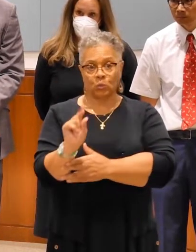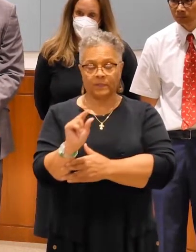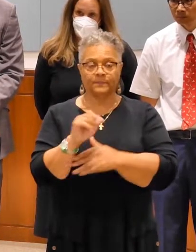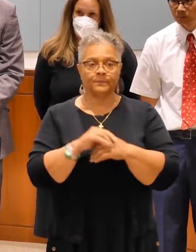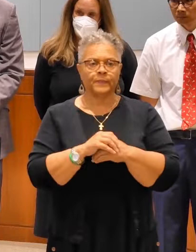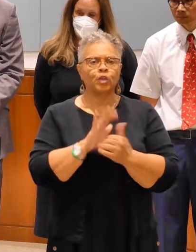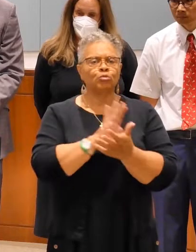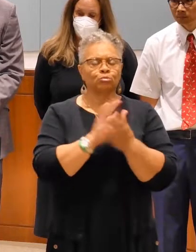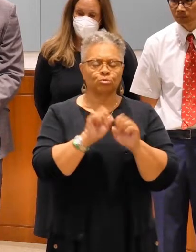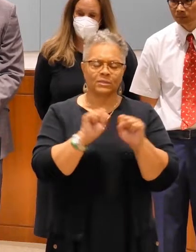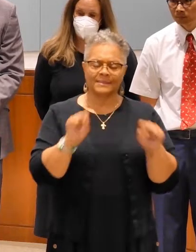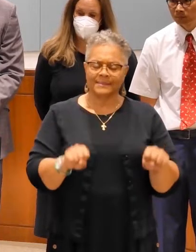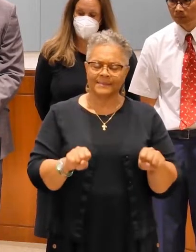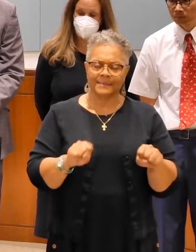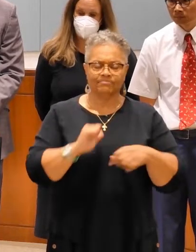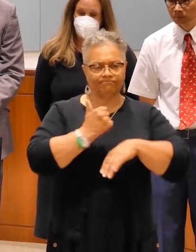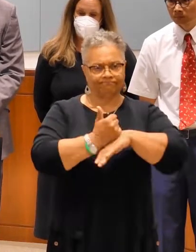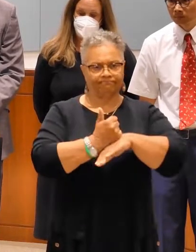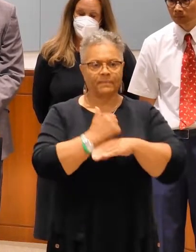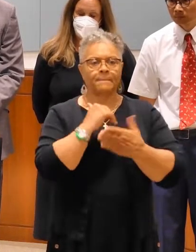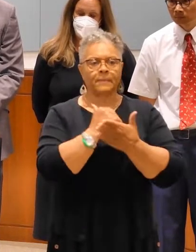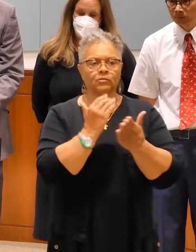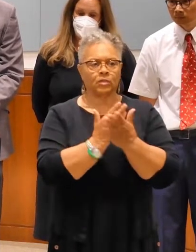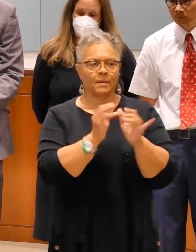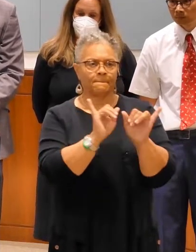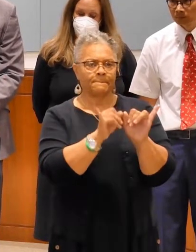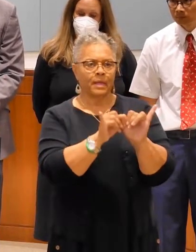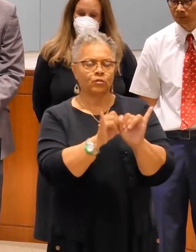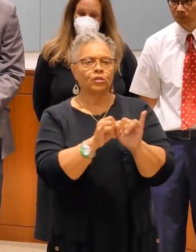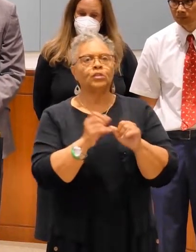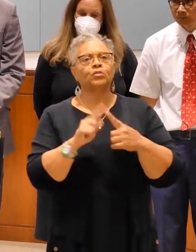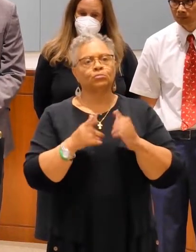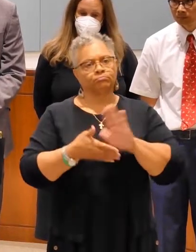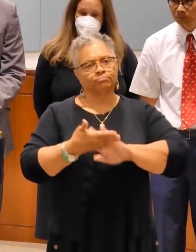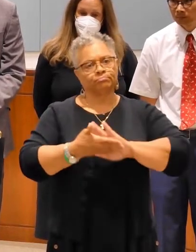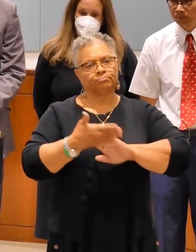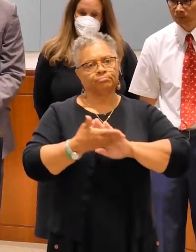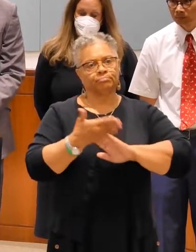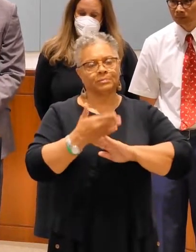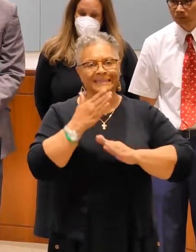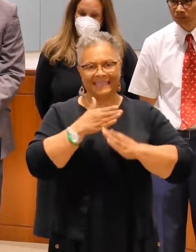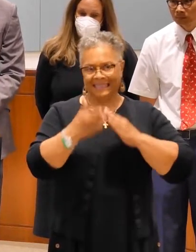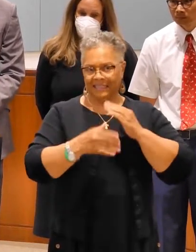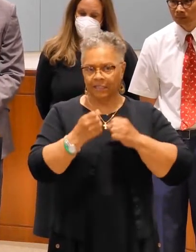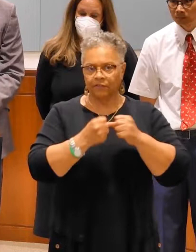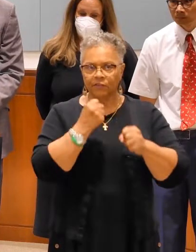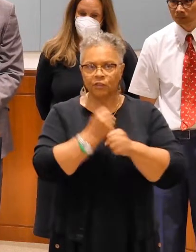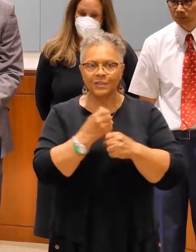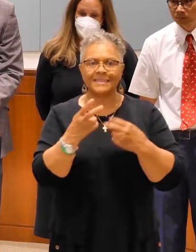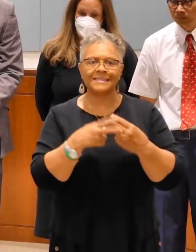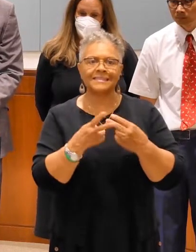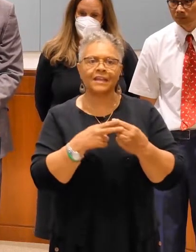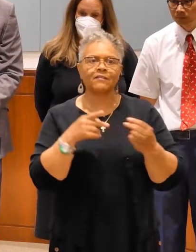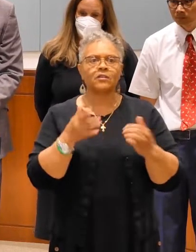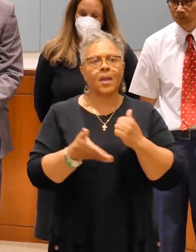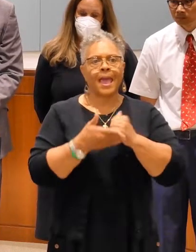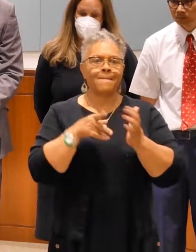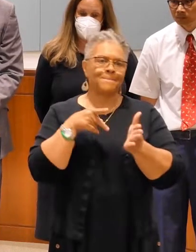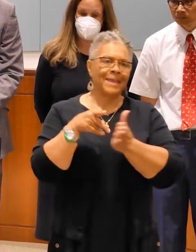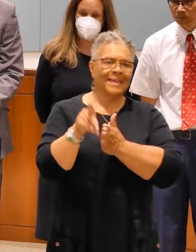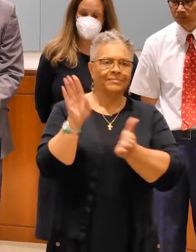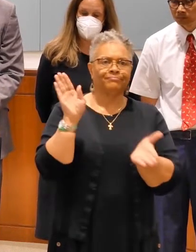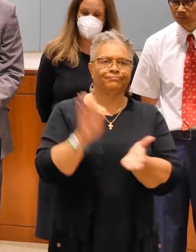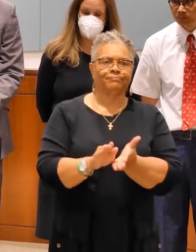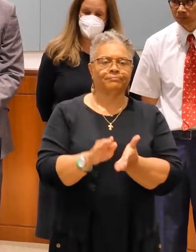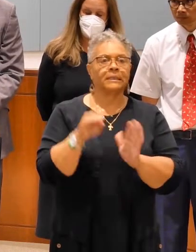Our school system implemented strategic budgetary measures to generate year-end savings in a general fund to help pay down the deficit.